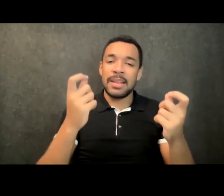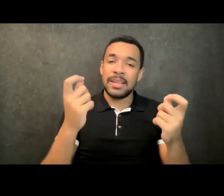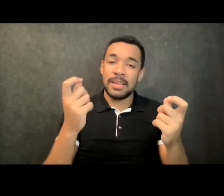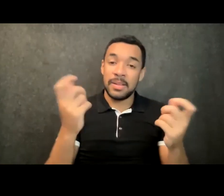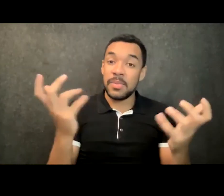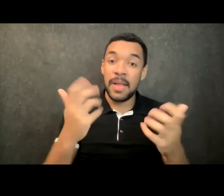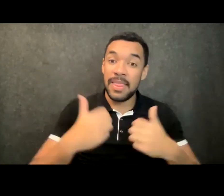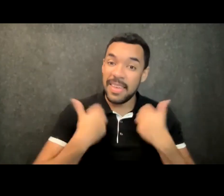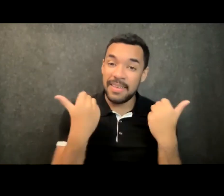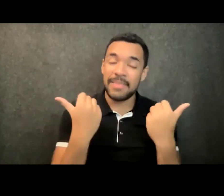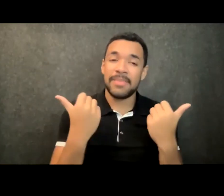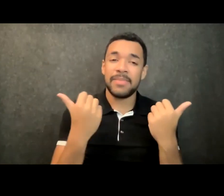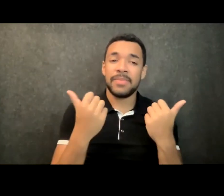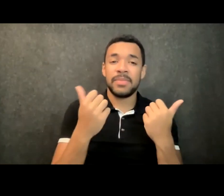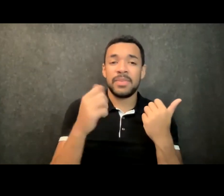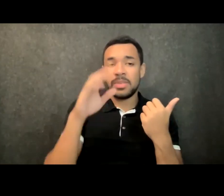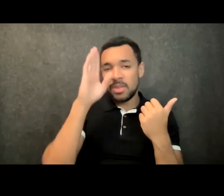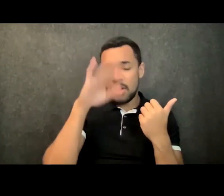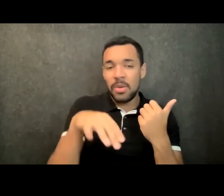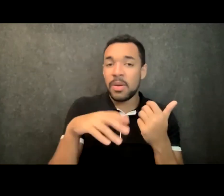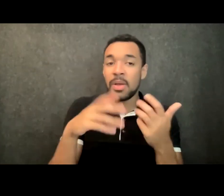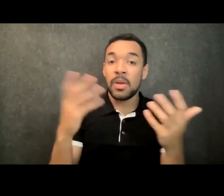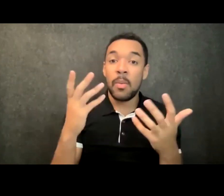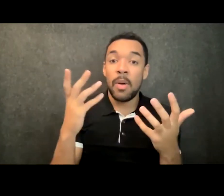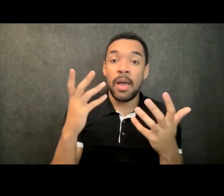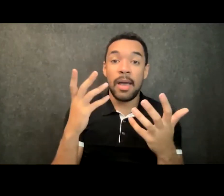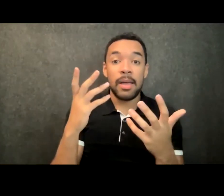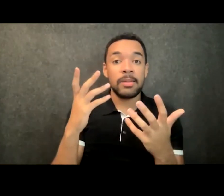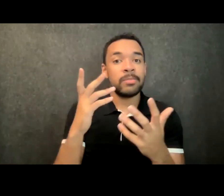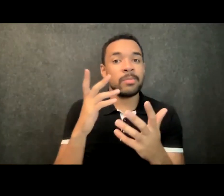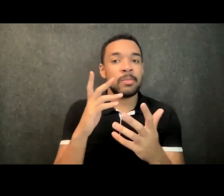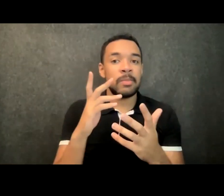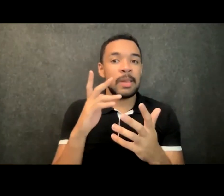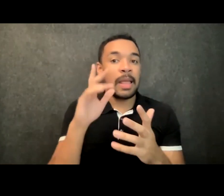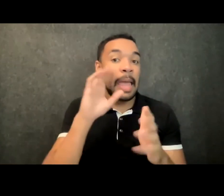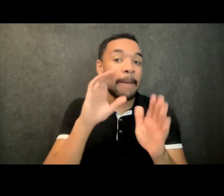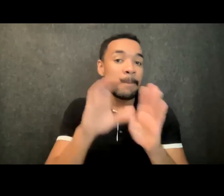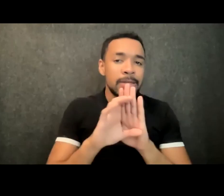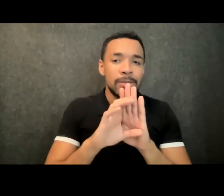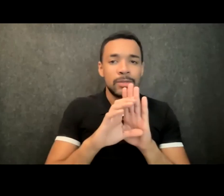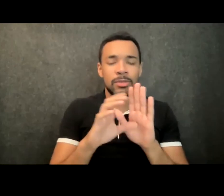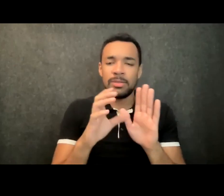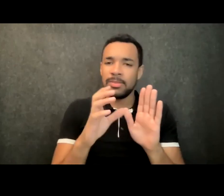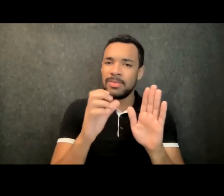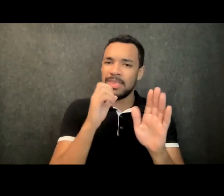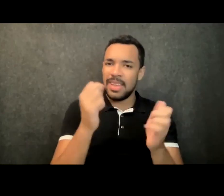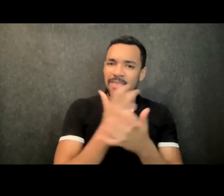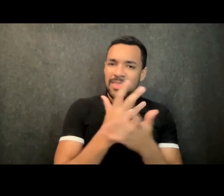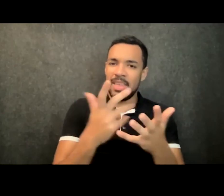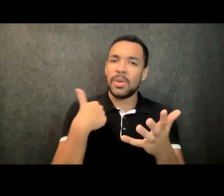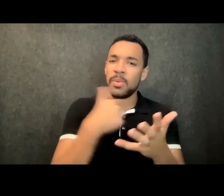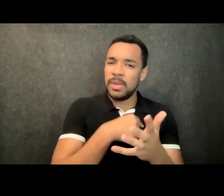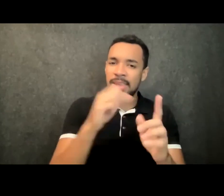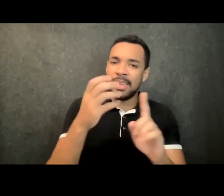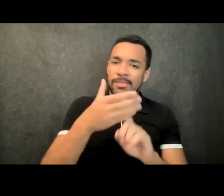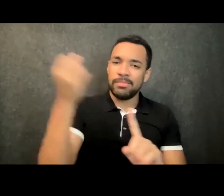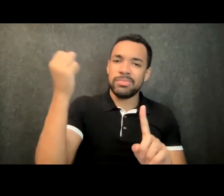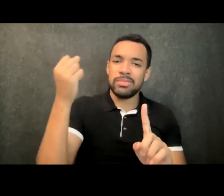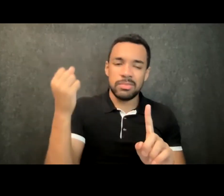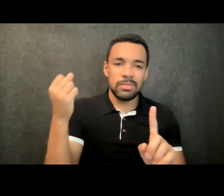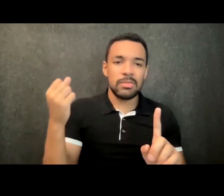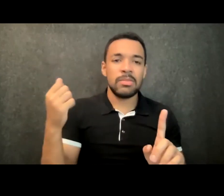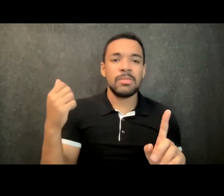the carceral is not everything. In fact, we can take it away.